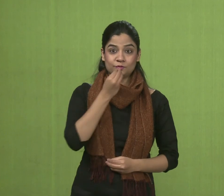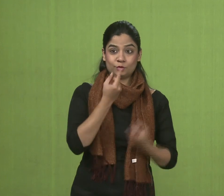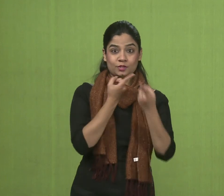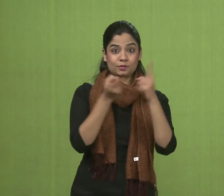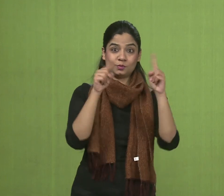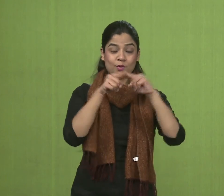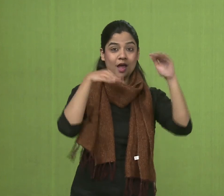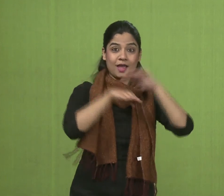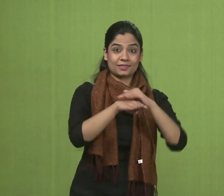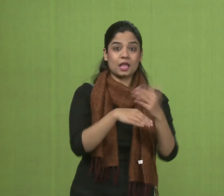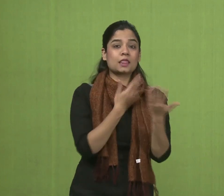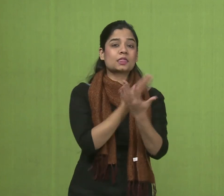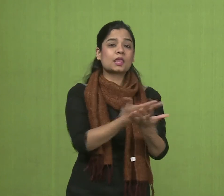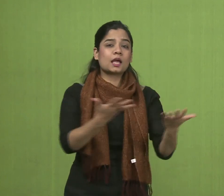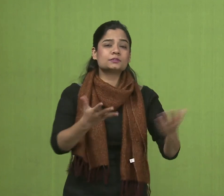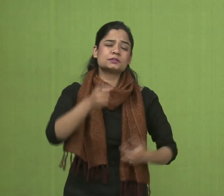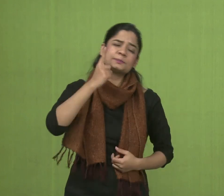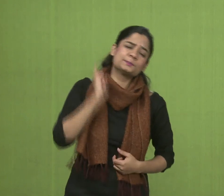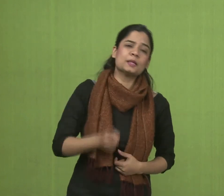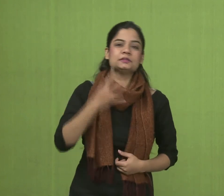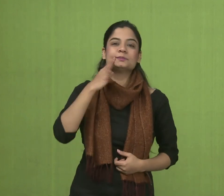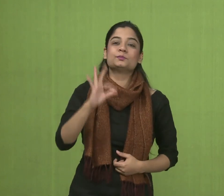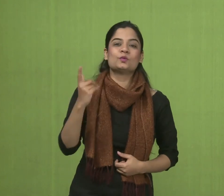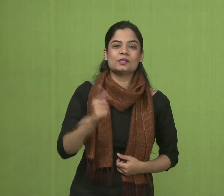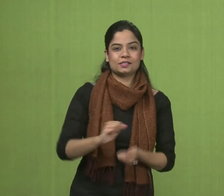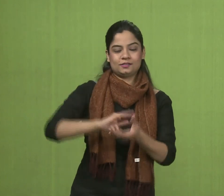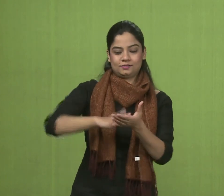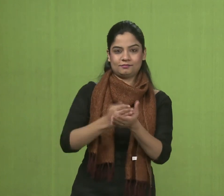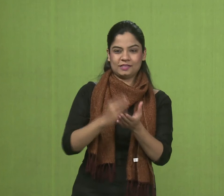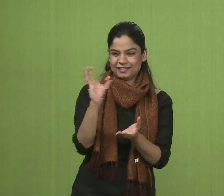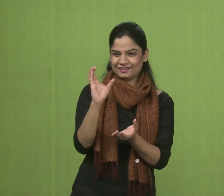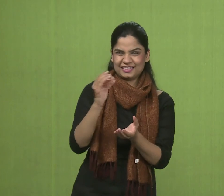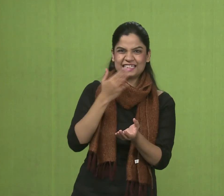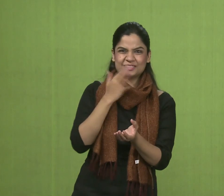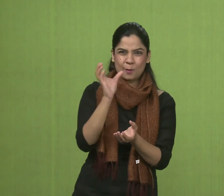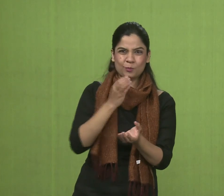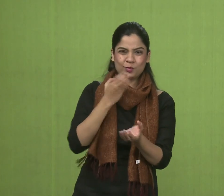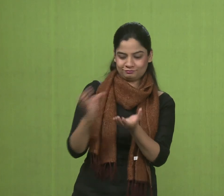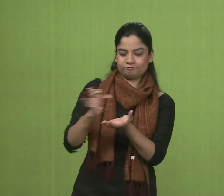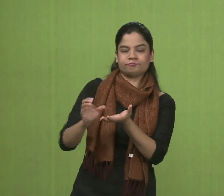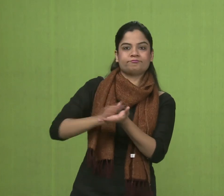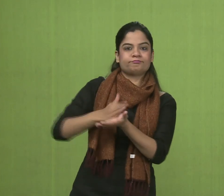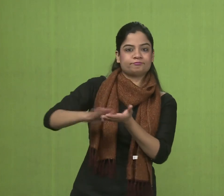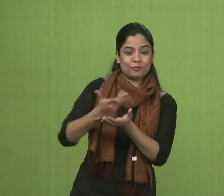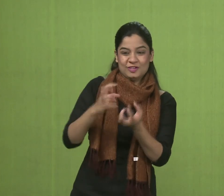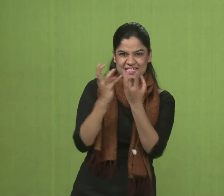Therefore, some provisions are required for cooking. We need raw materials that are needed to clean